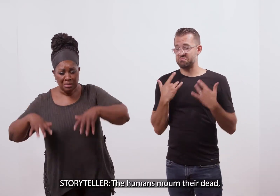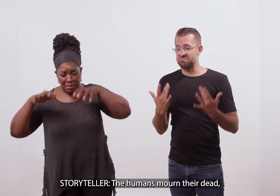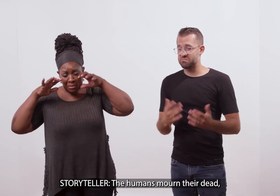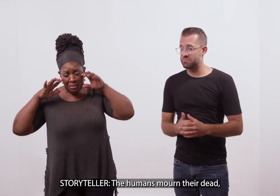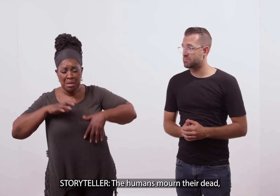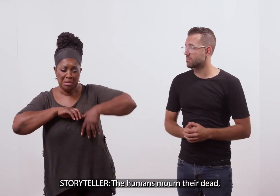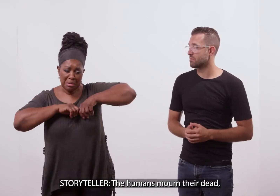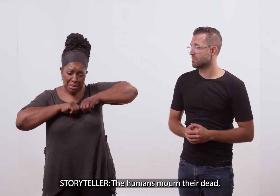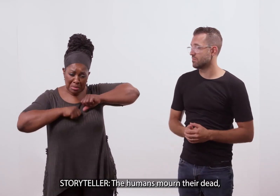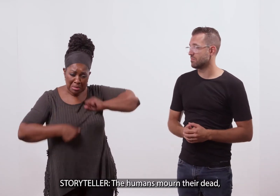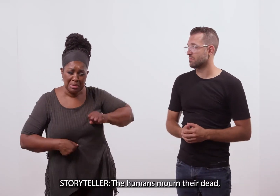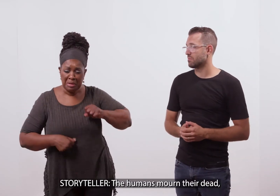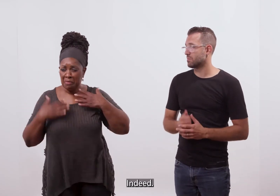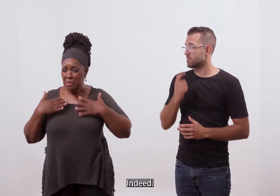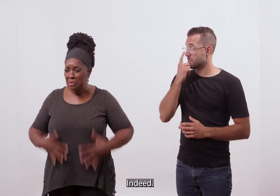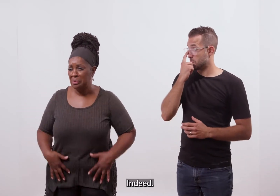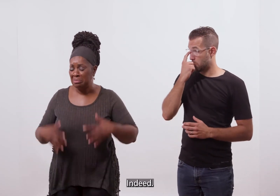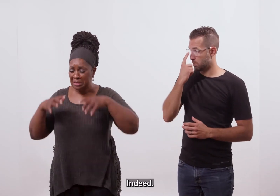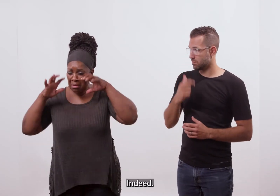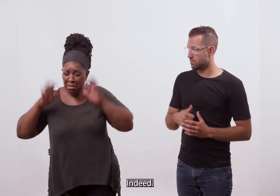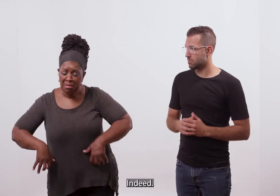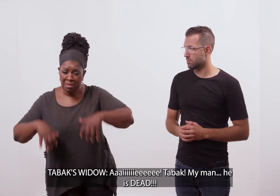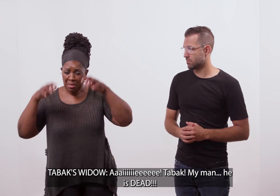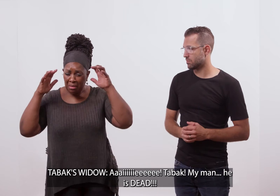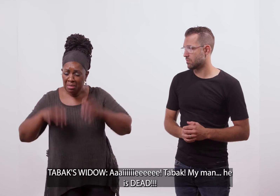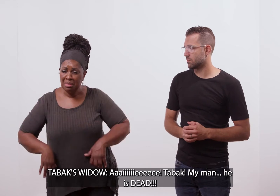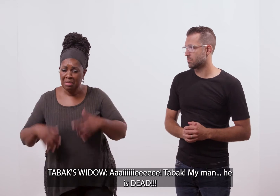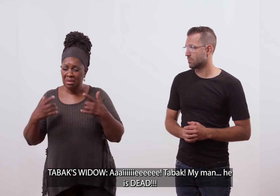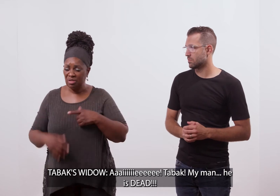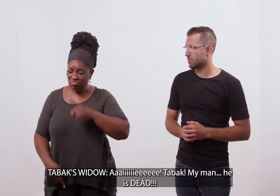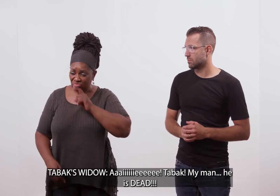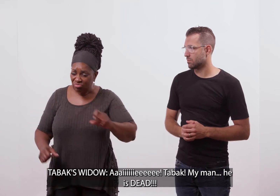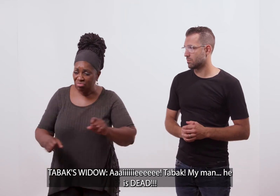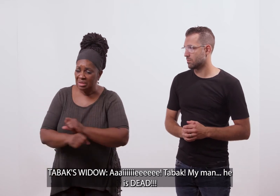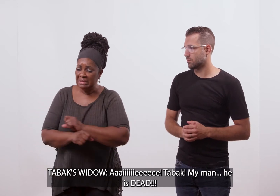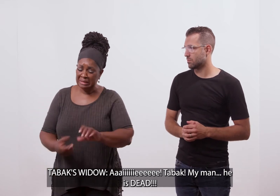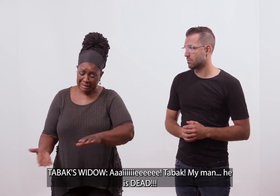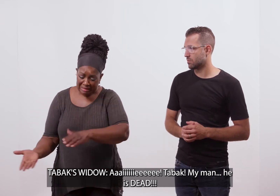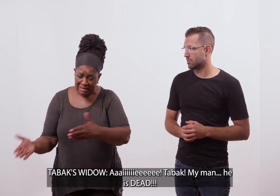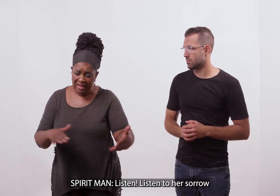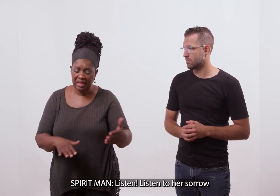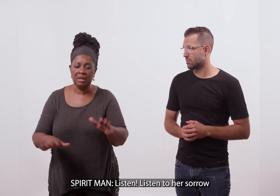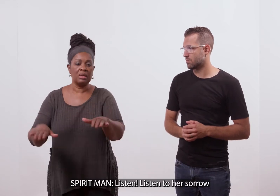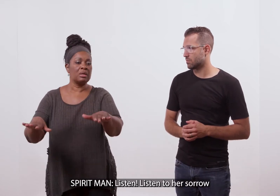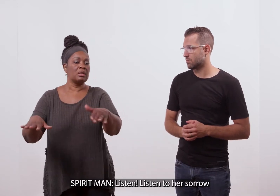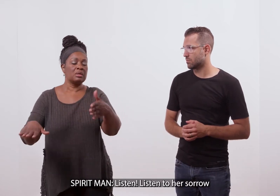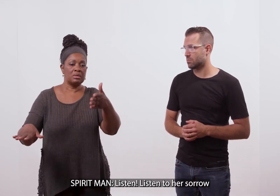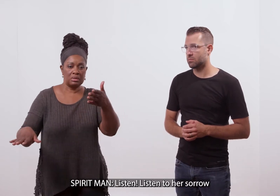The humans mourn their dead indeed. He is dead. Listen.